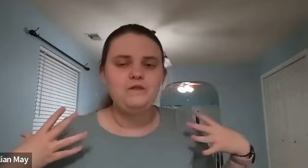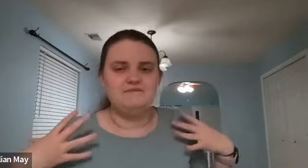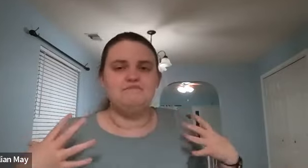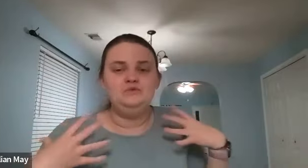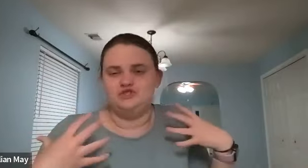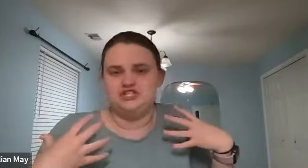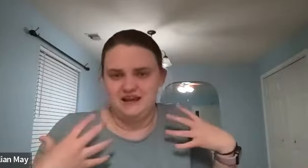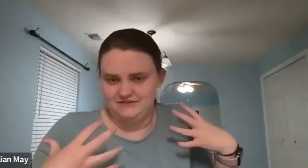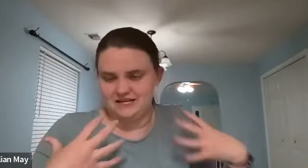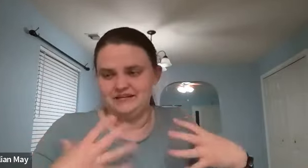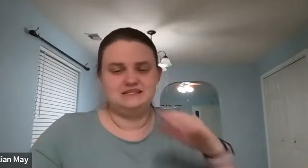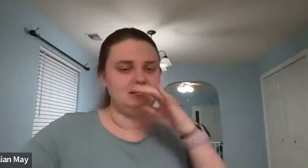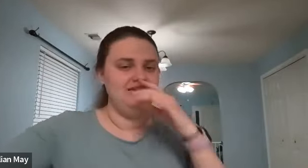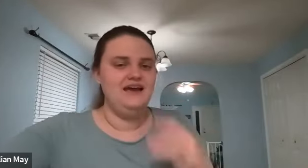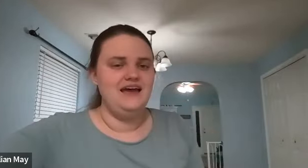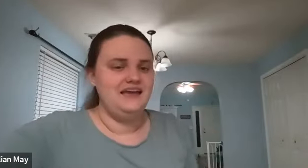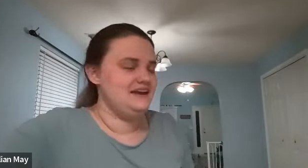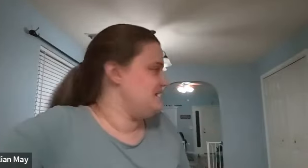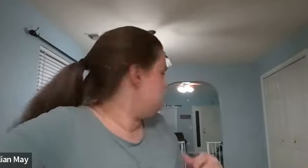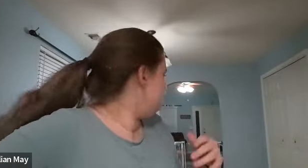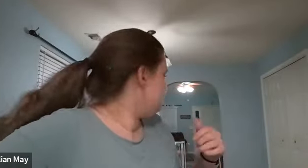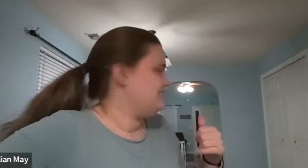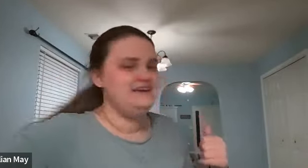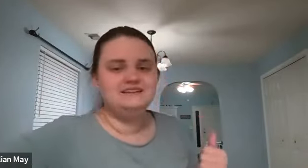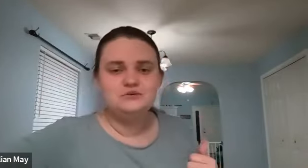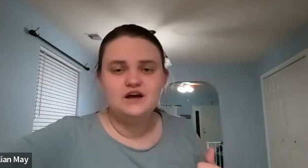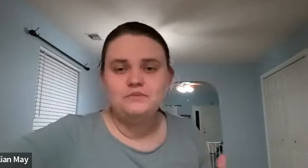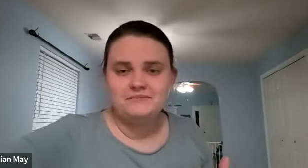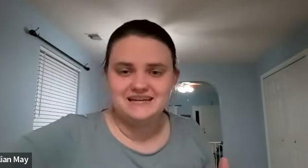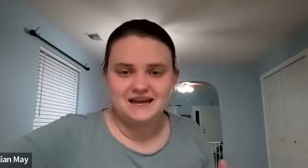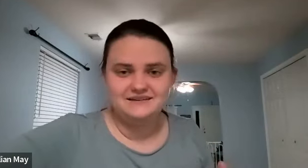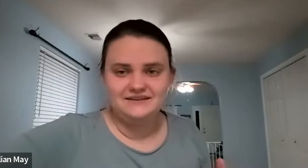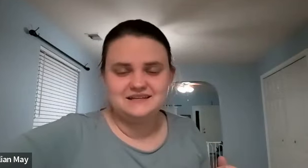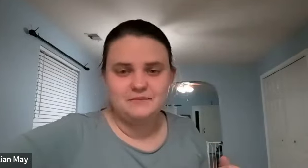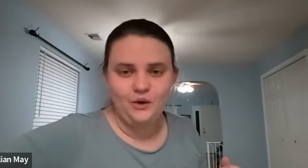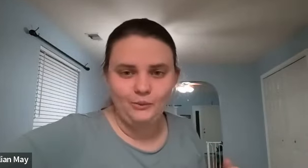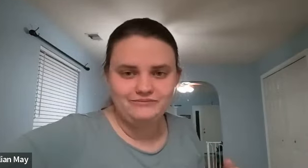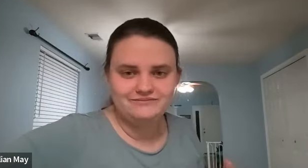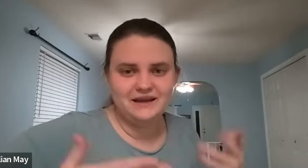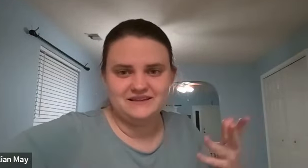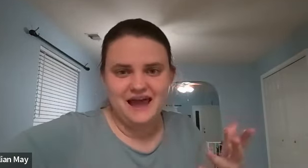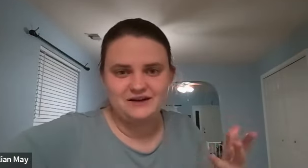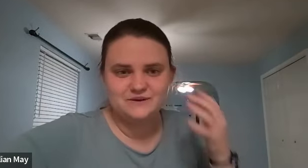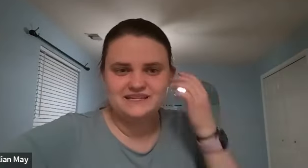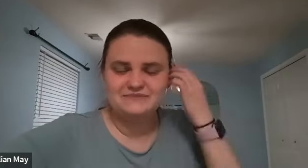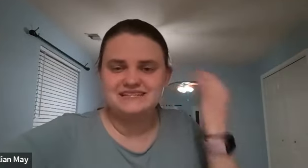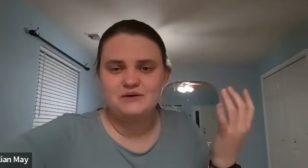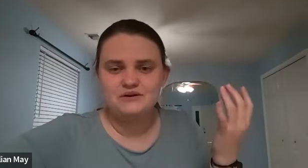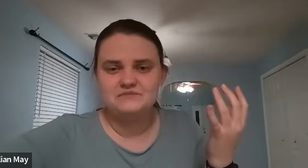like bones shake every time he does it. And he's always hoping my dad is coming home, like coming to the house, because my dad will come and